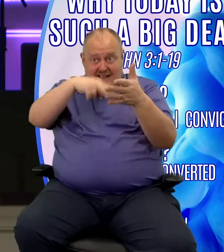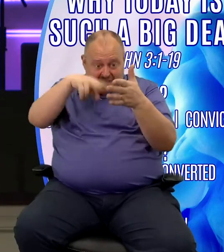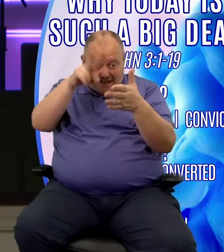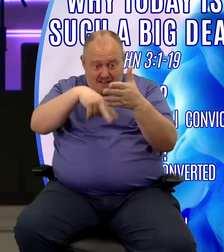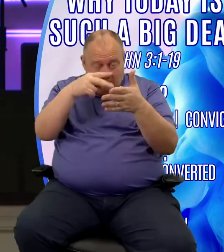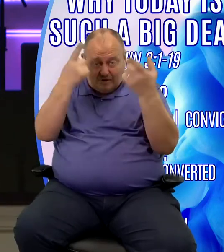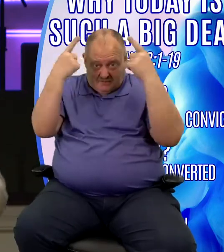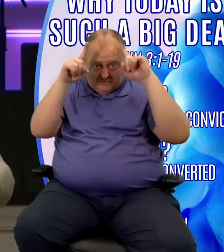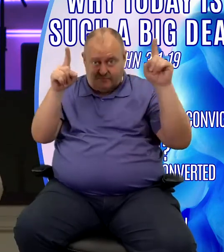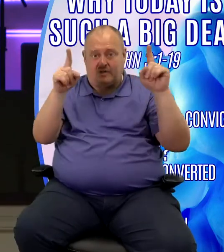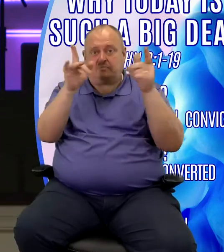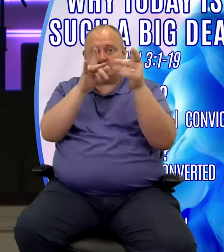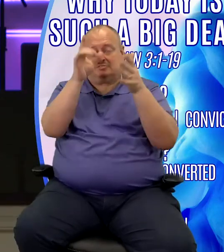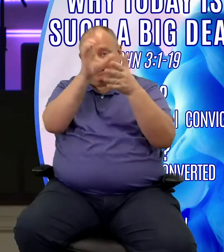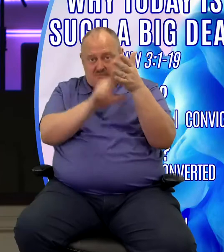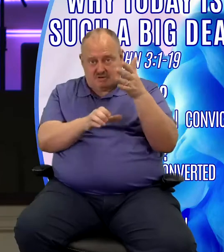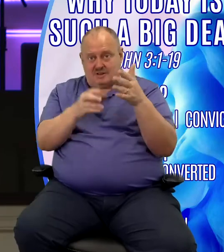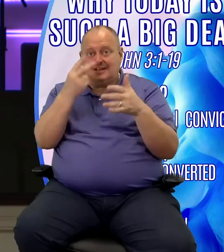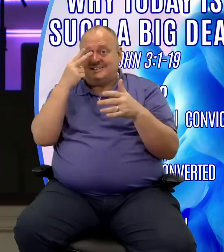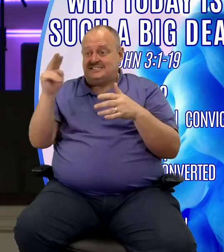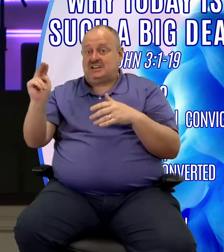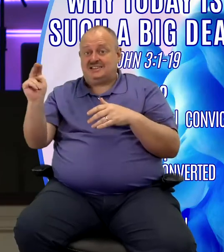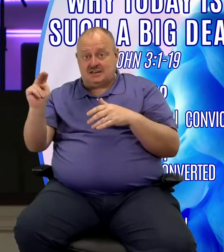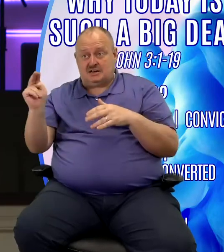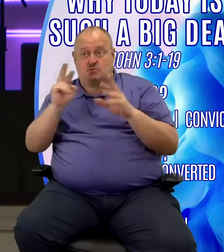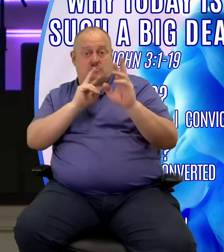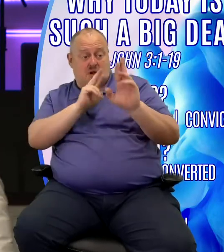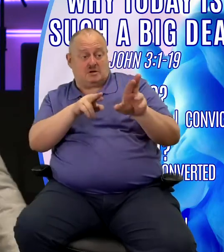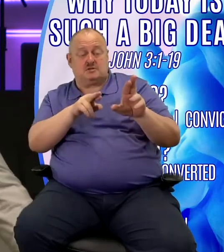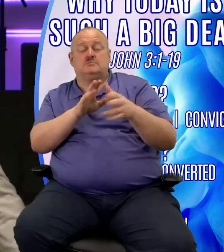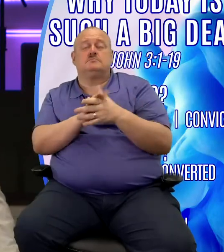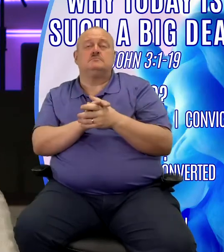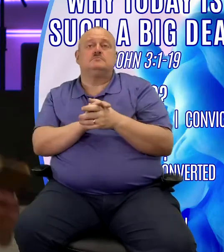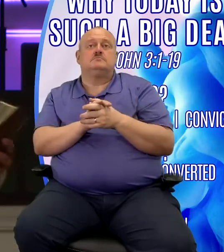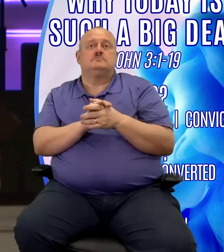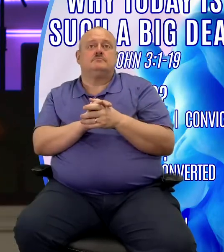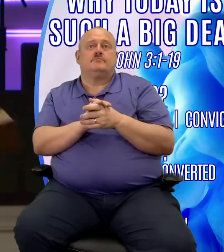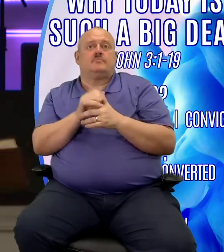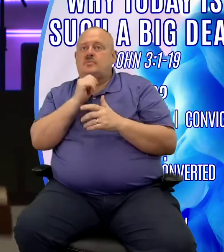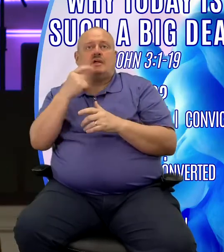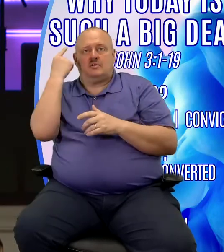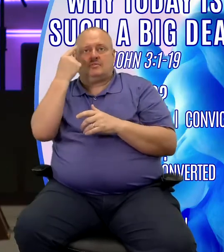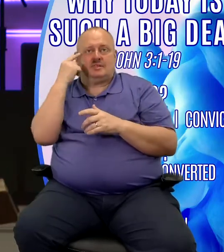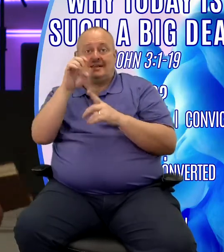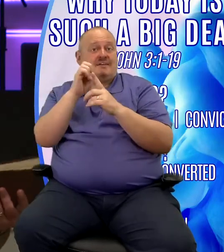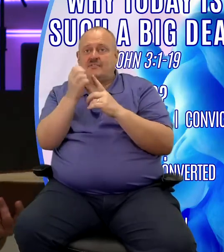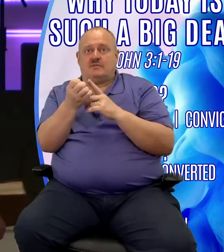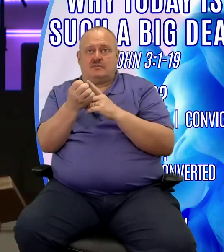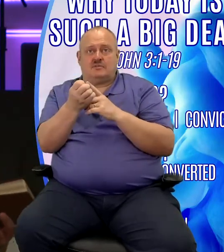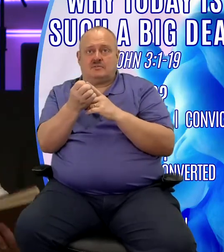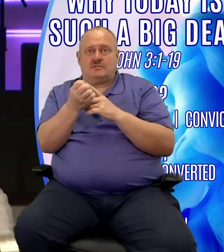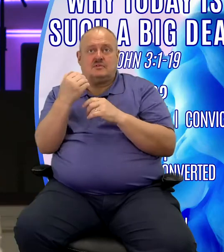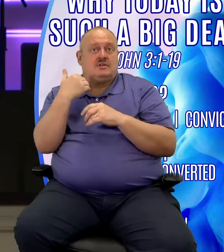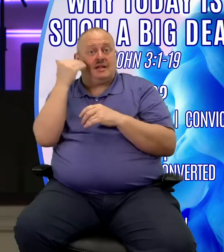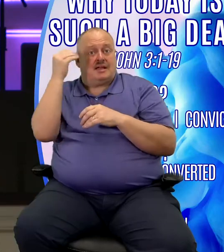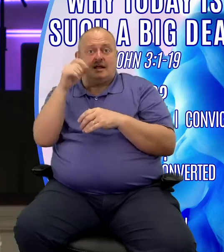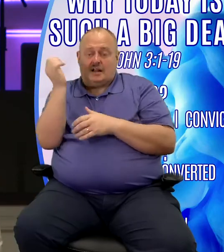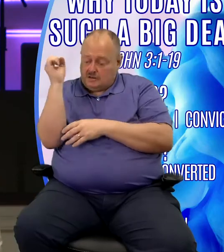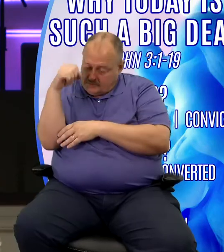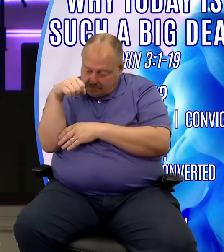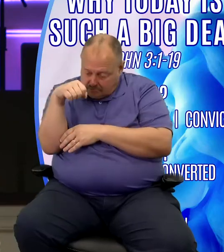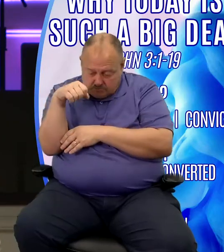famous section in the Bible, you see Nicodemus's response. I don't think necessarily in an environment such as this, your head has to be